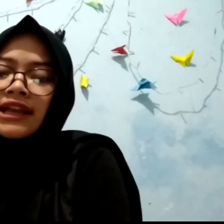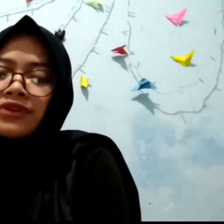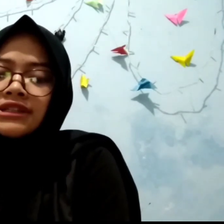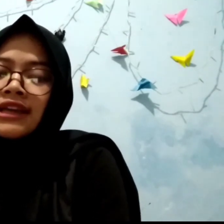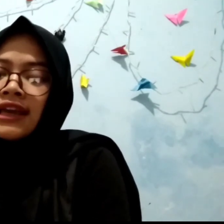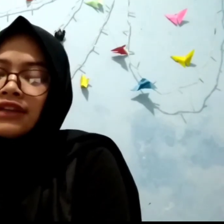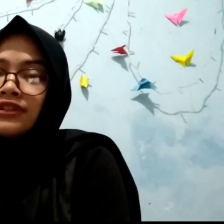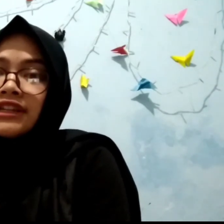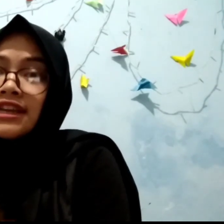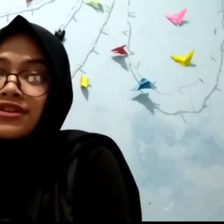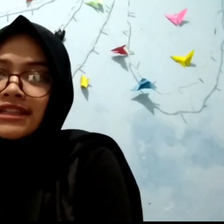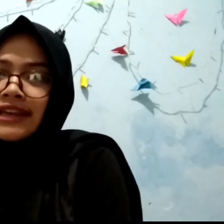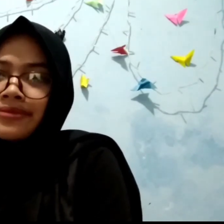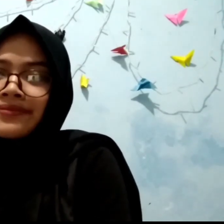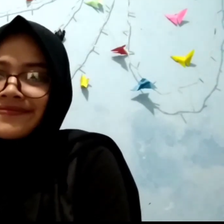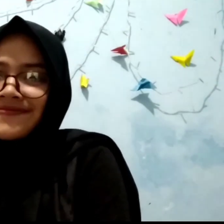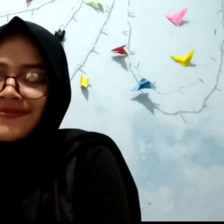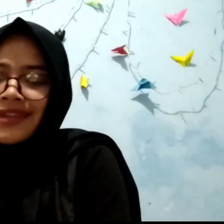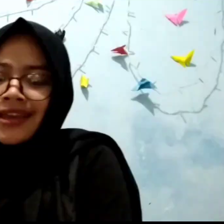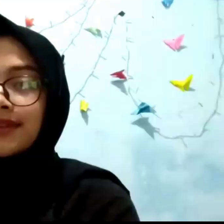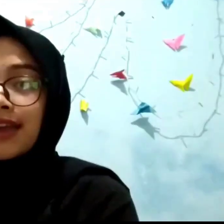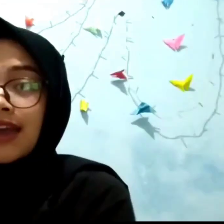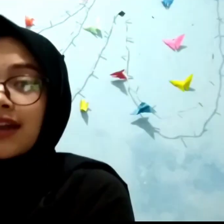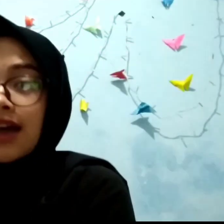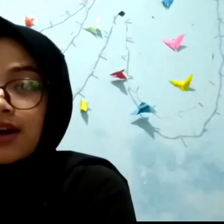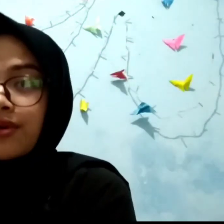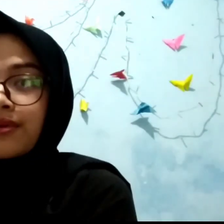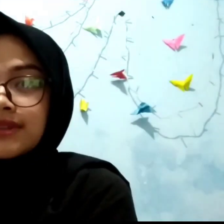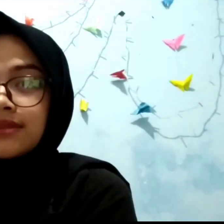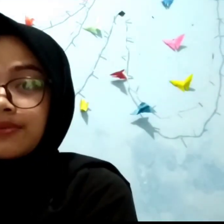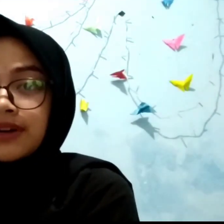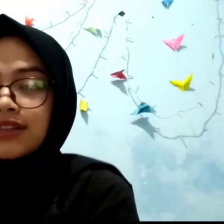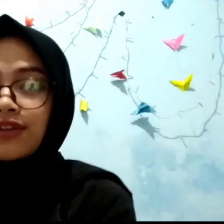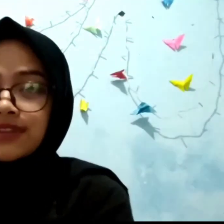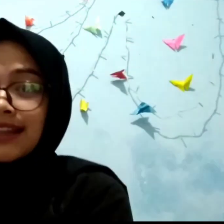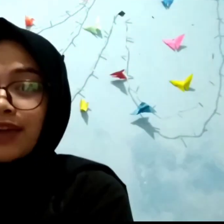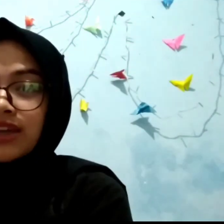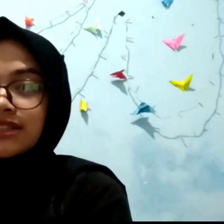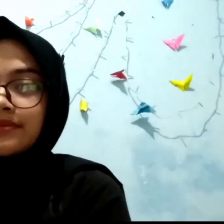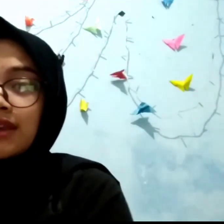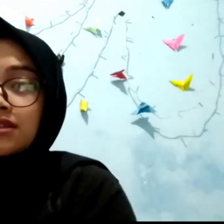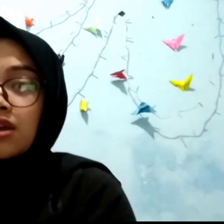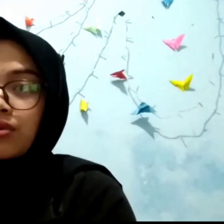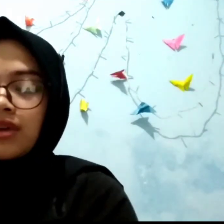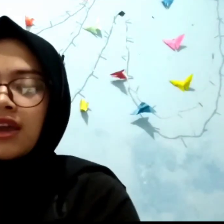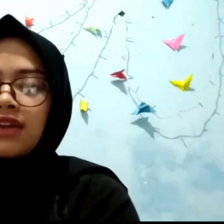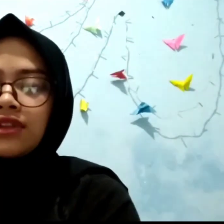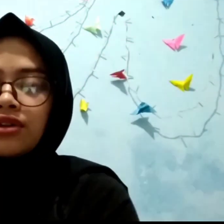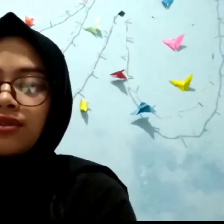language, including Indonesia. And how was the birth of sign language? So, even though